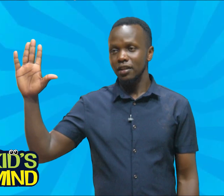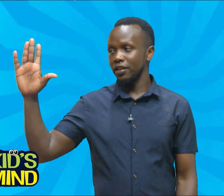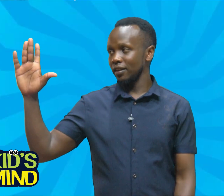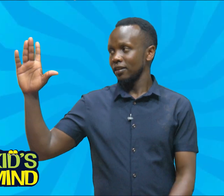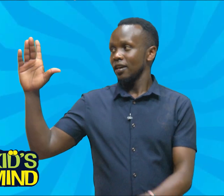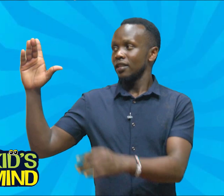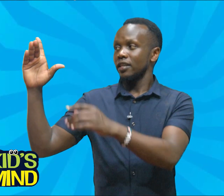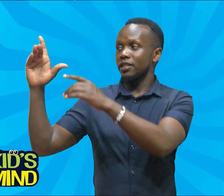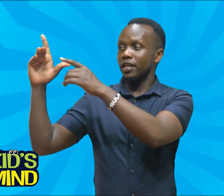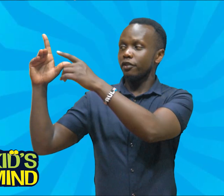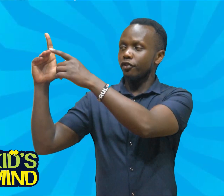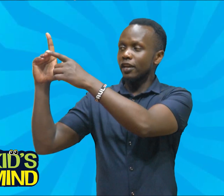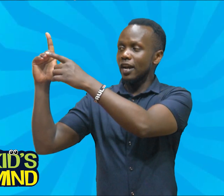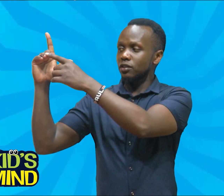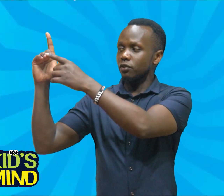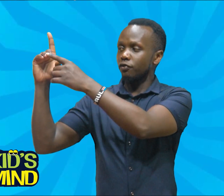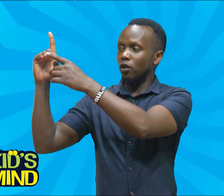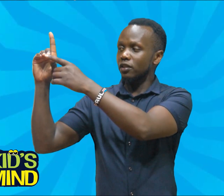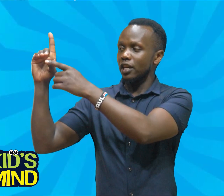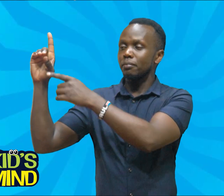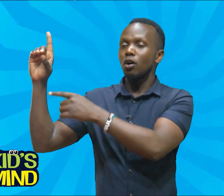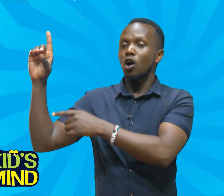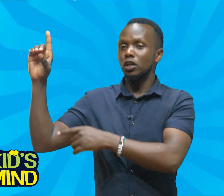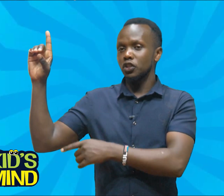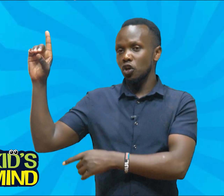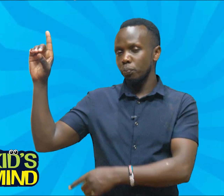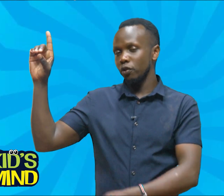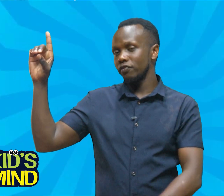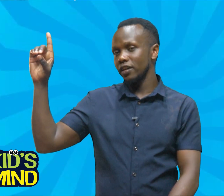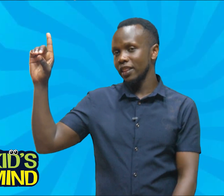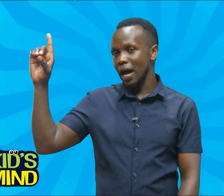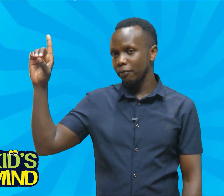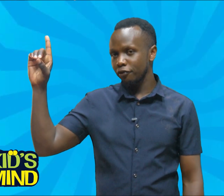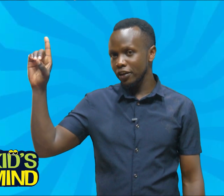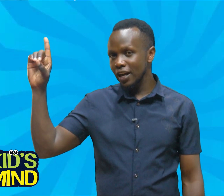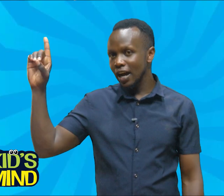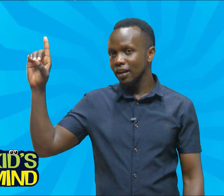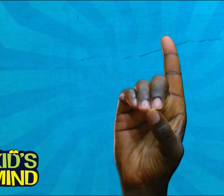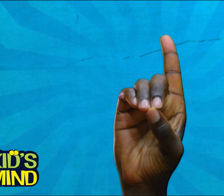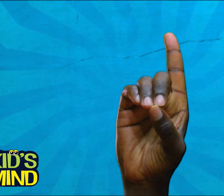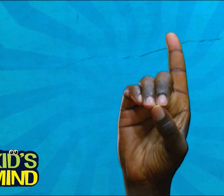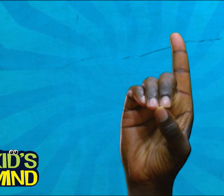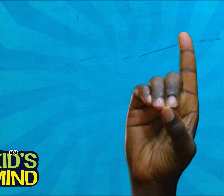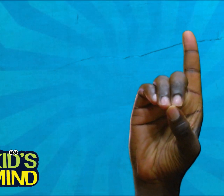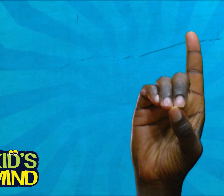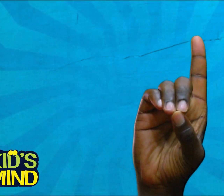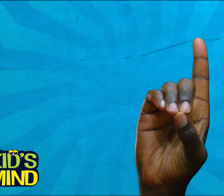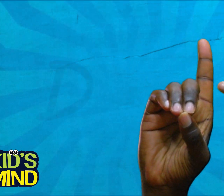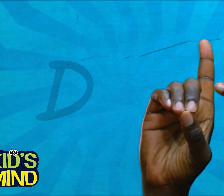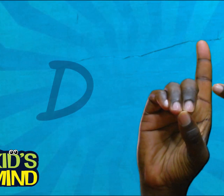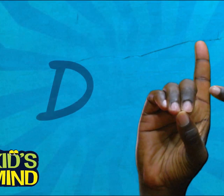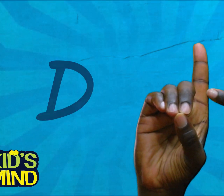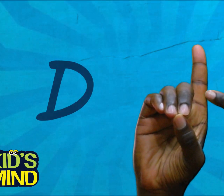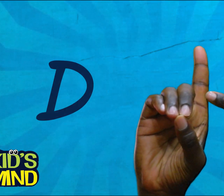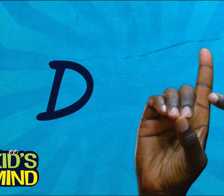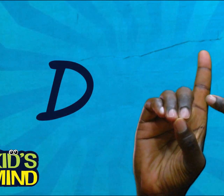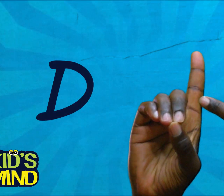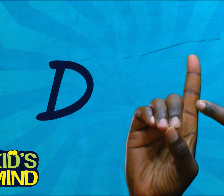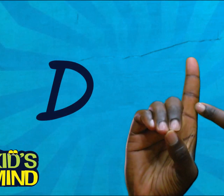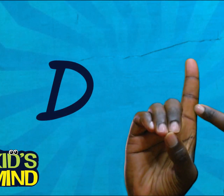then the three fingers you fold them on top of the thumb finger, remaining with the extended index